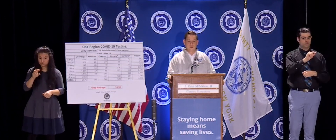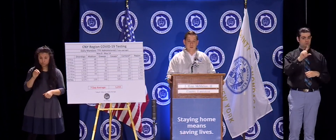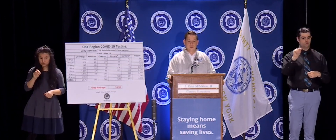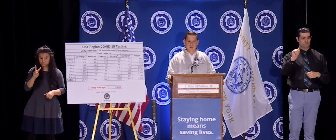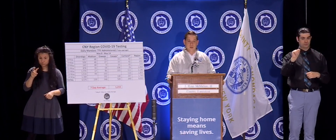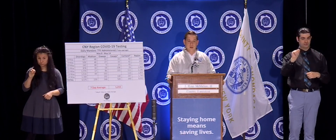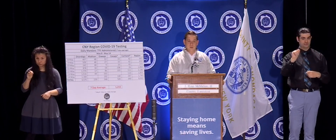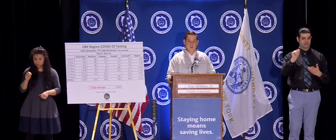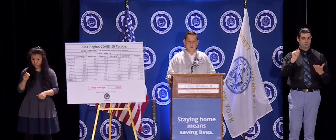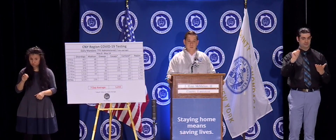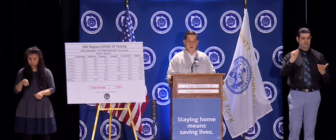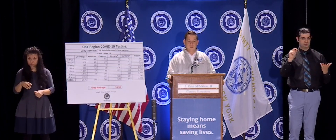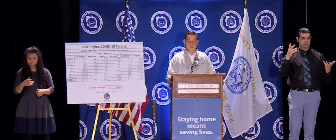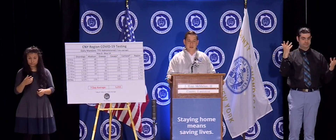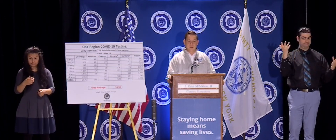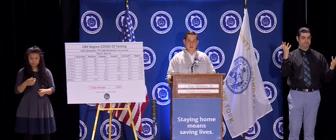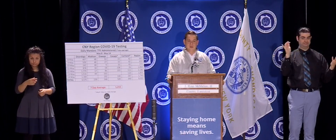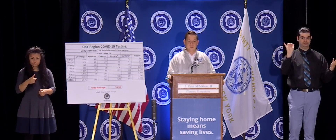of